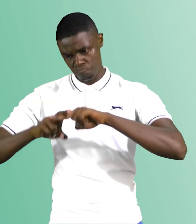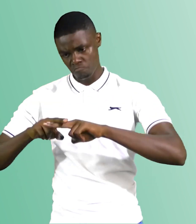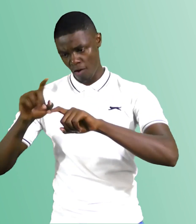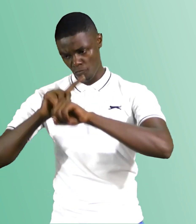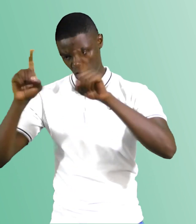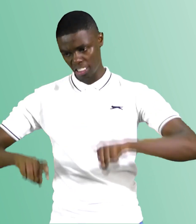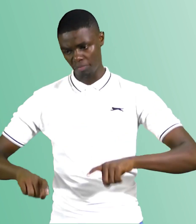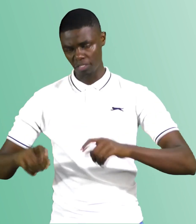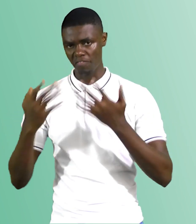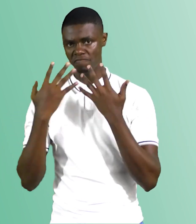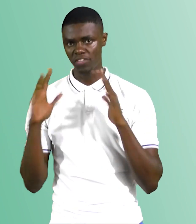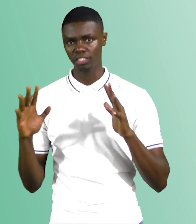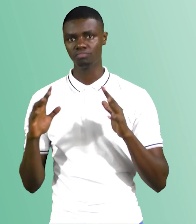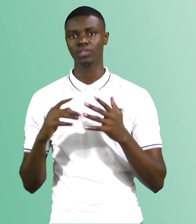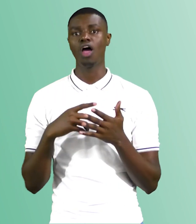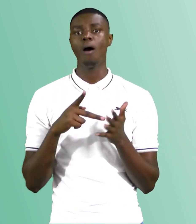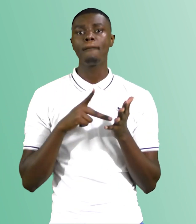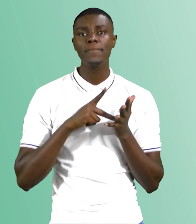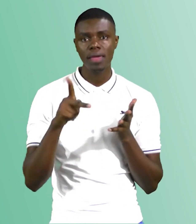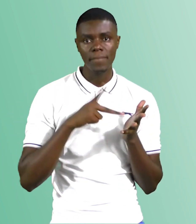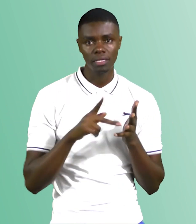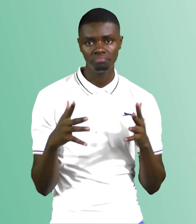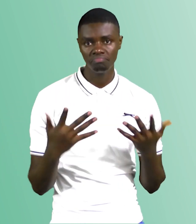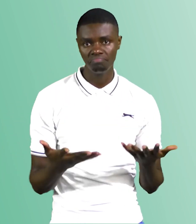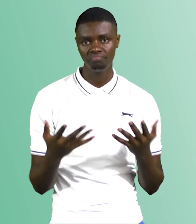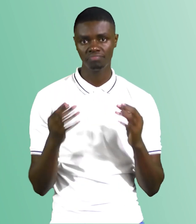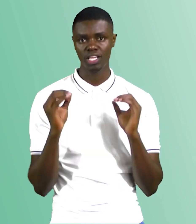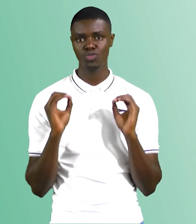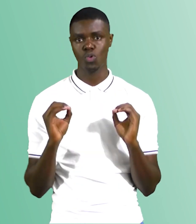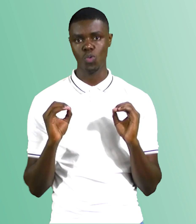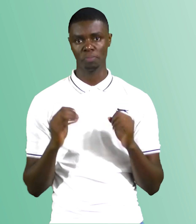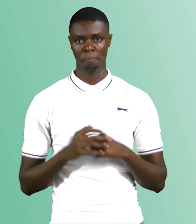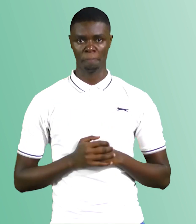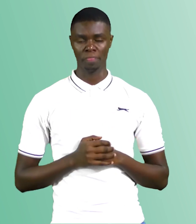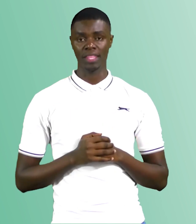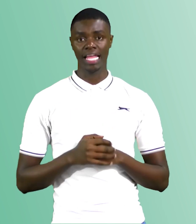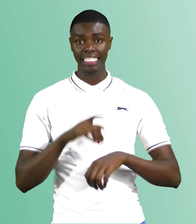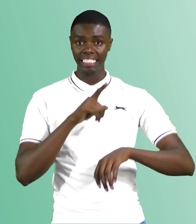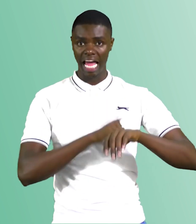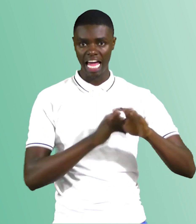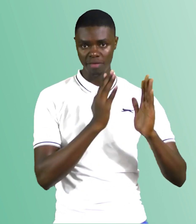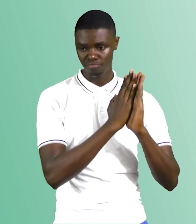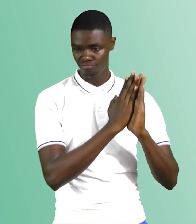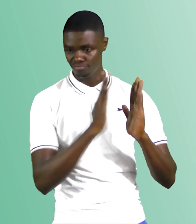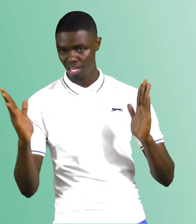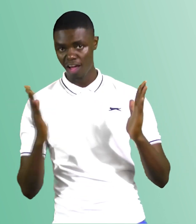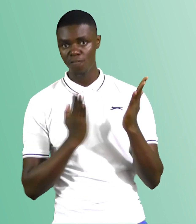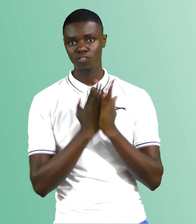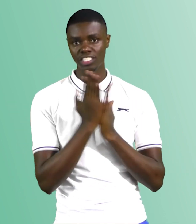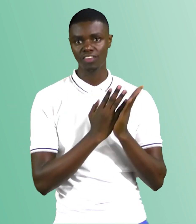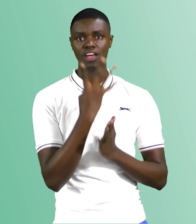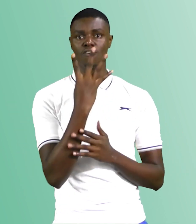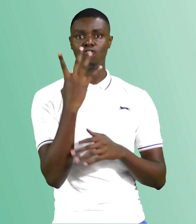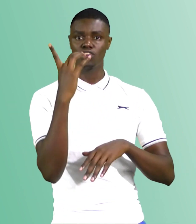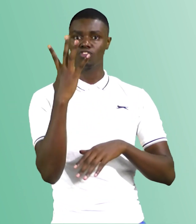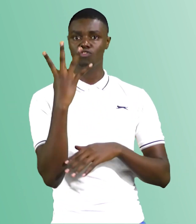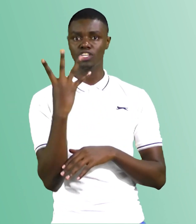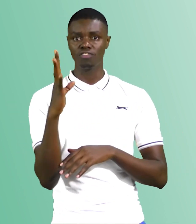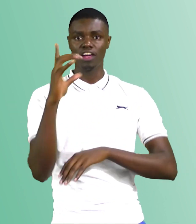examination. The charges for this service is nil. The timeline for this service is 45 days after